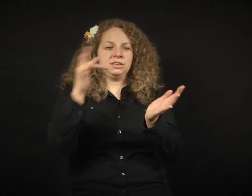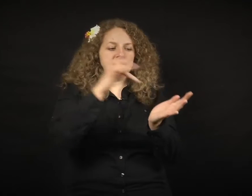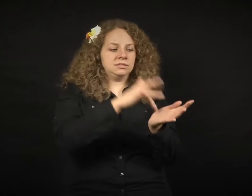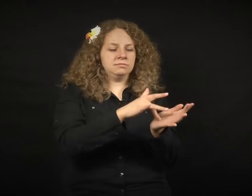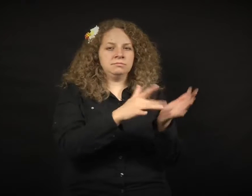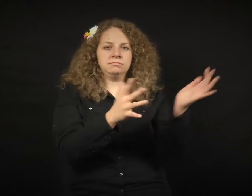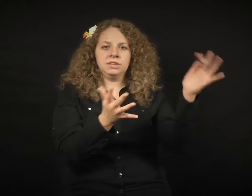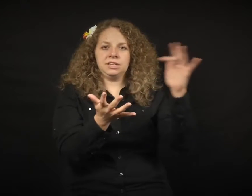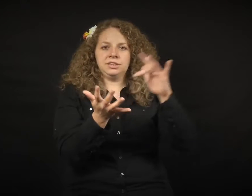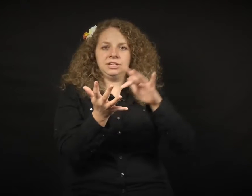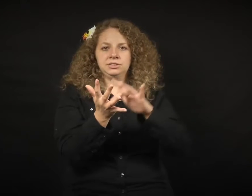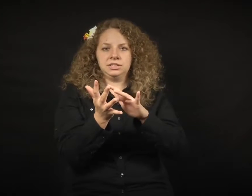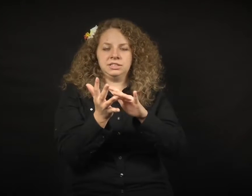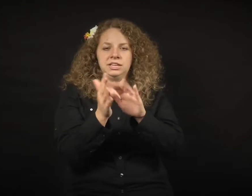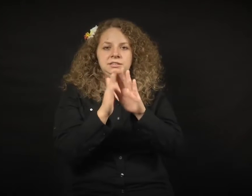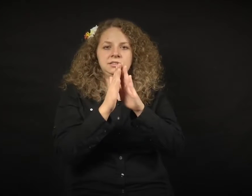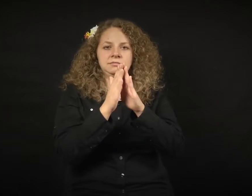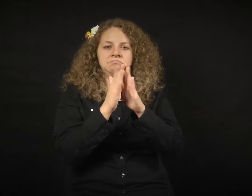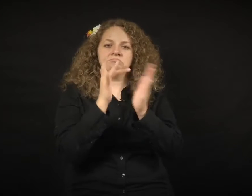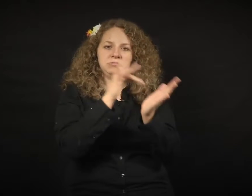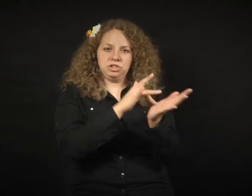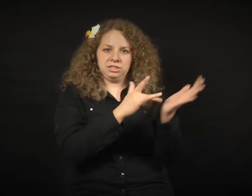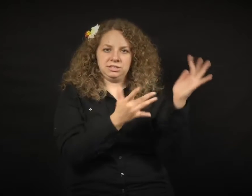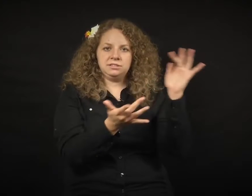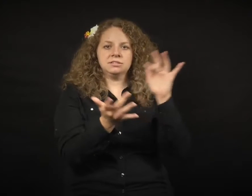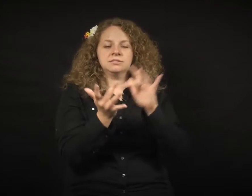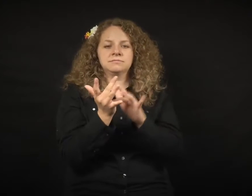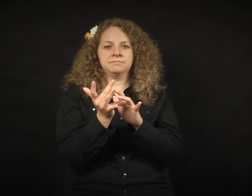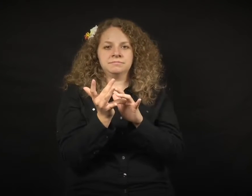Jesus, like the nails in his hands, Jesus.